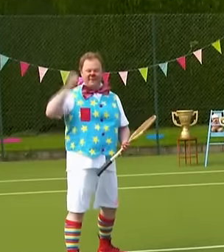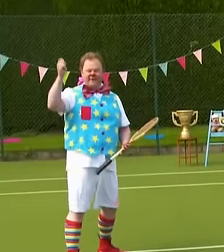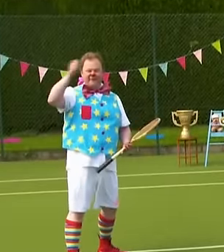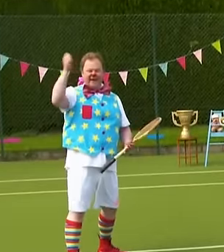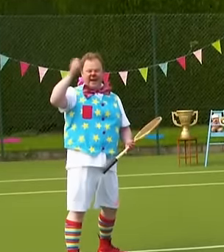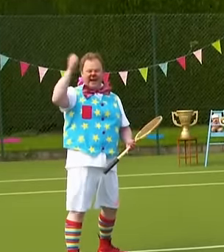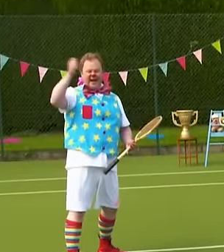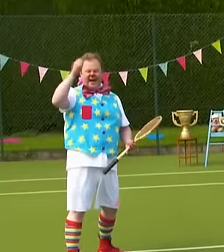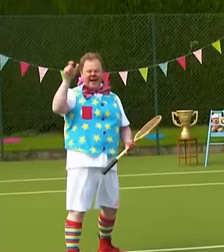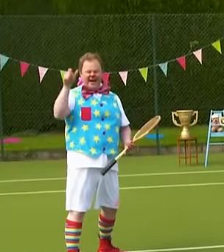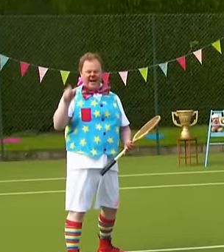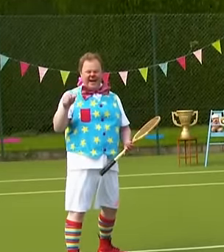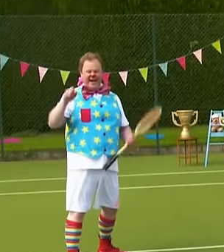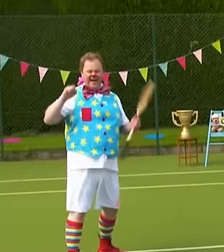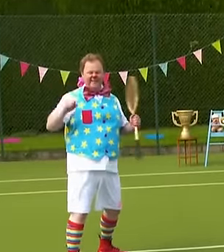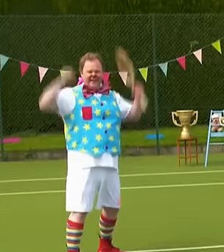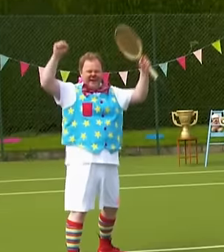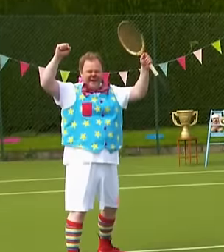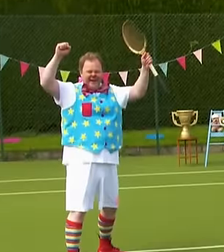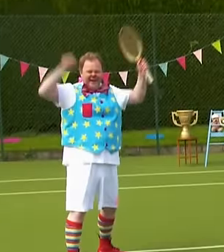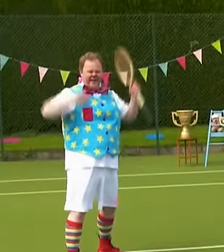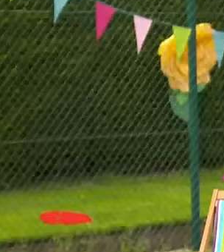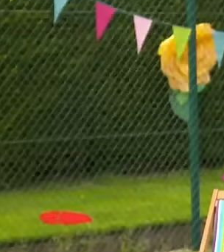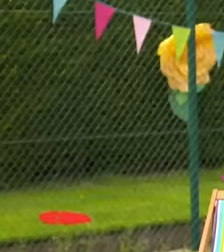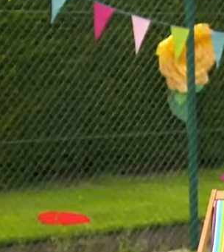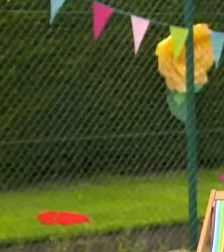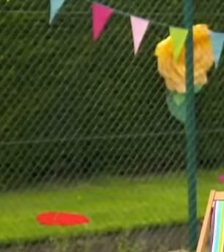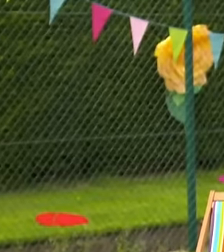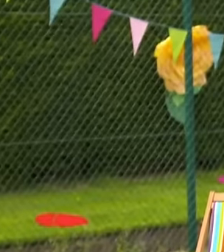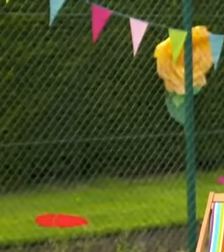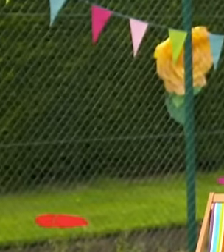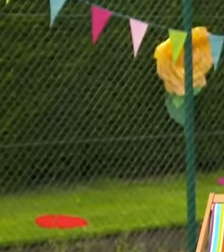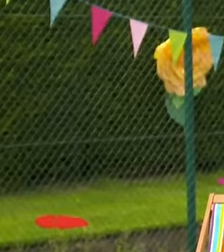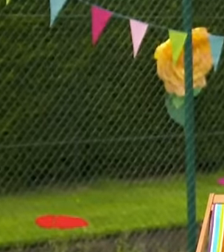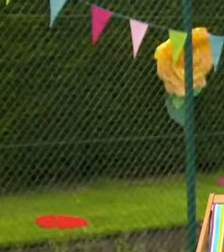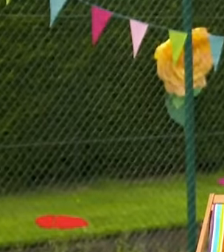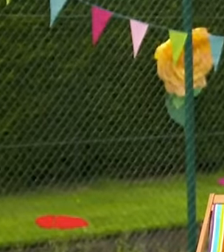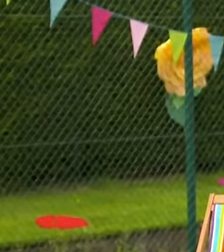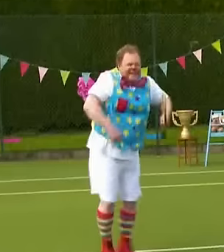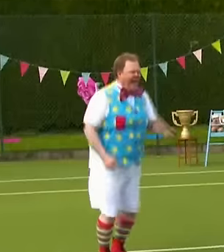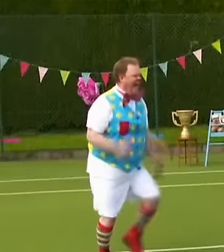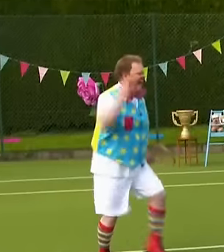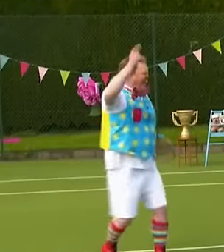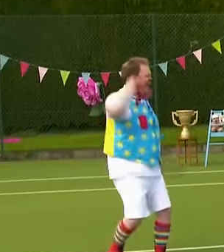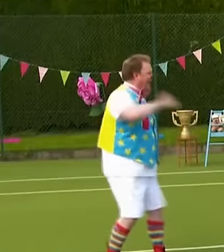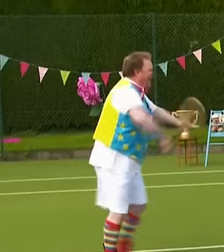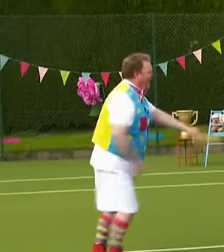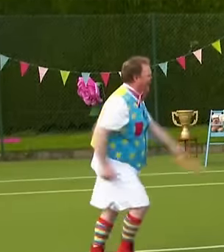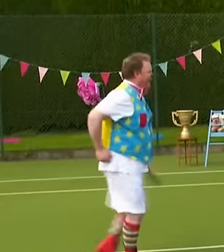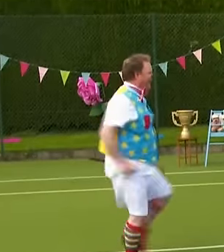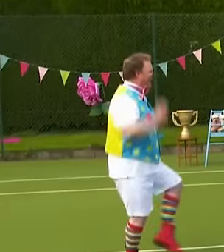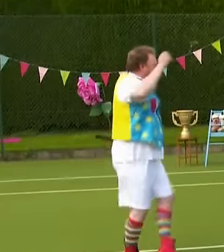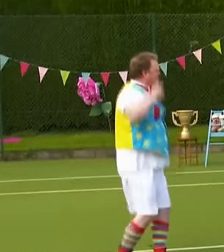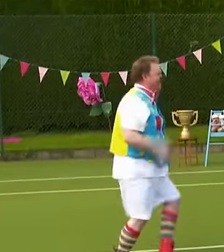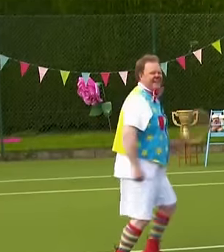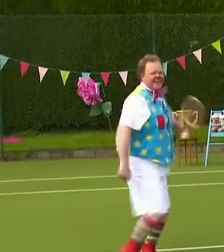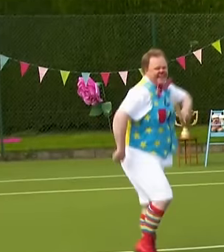the winner! Well done, Mr. T. Yay! Don't forget